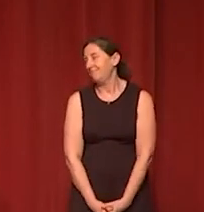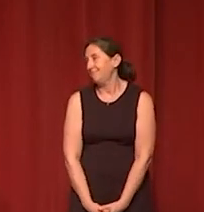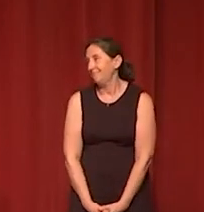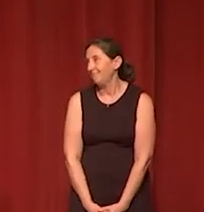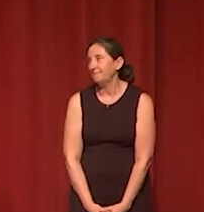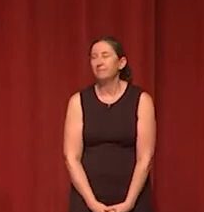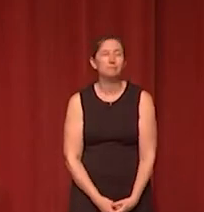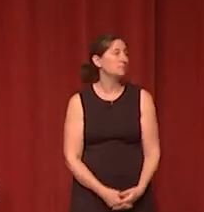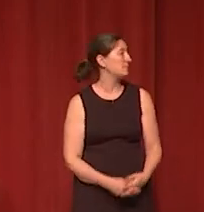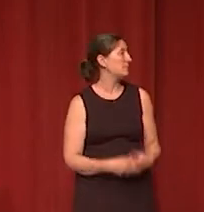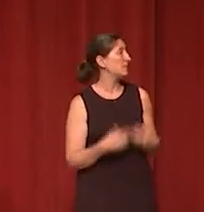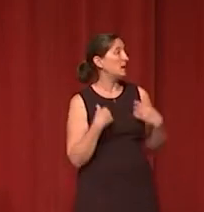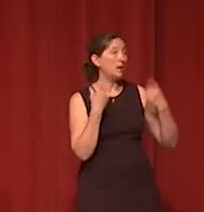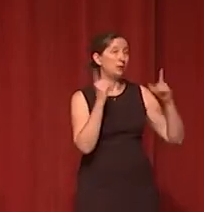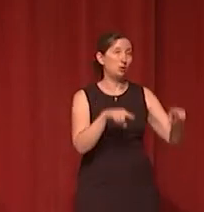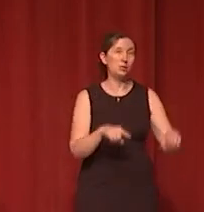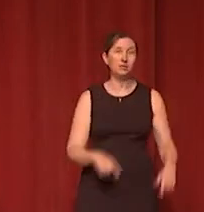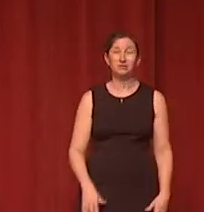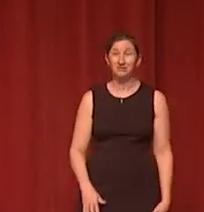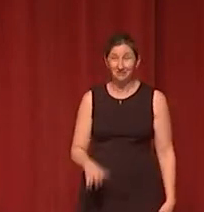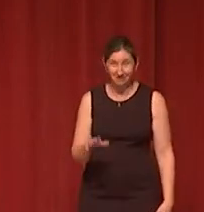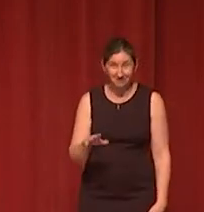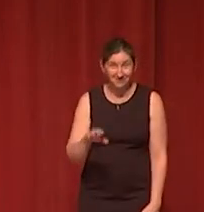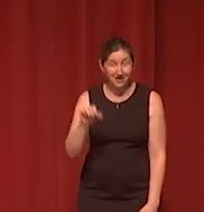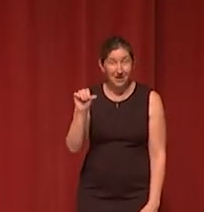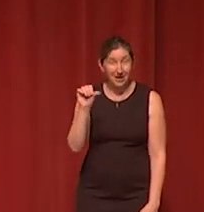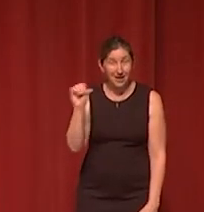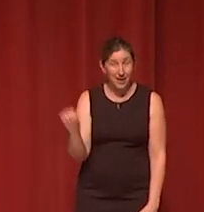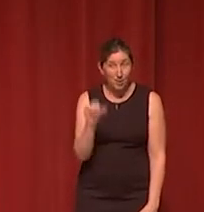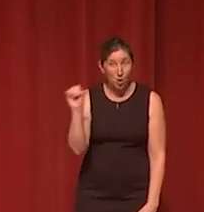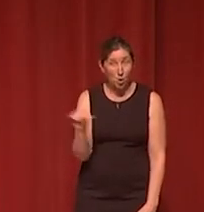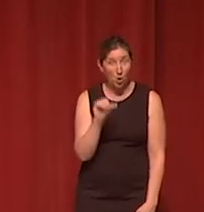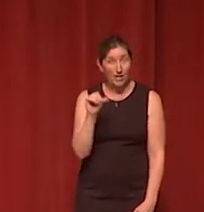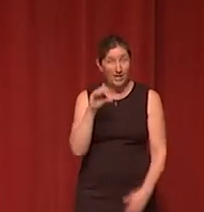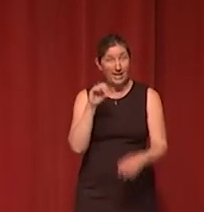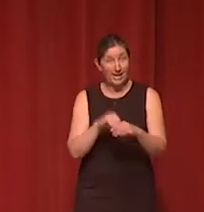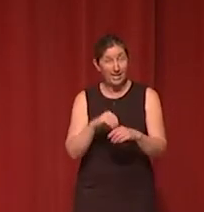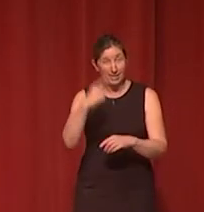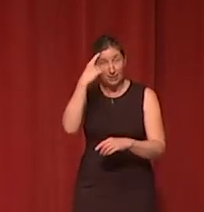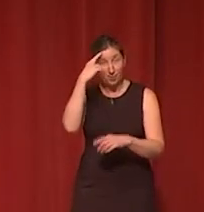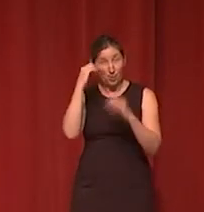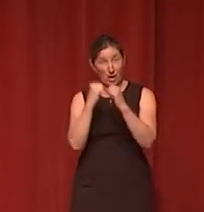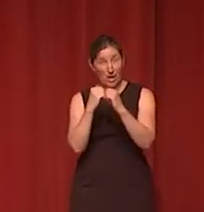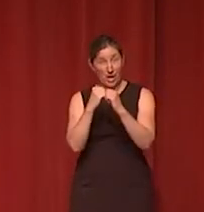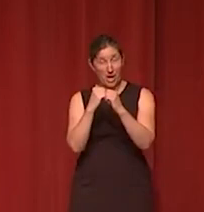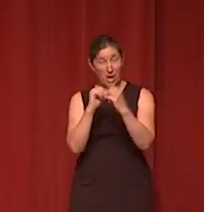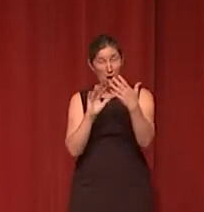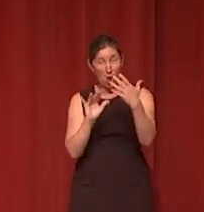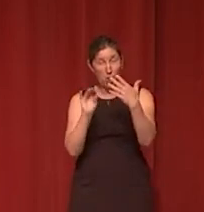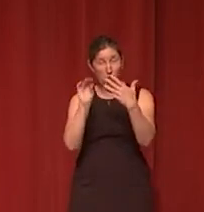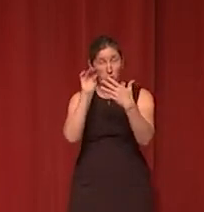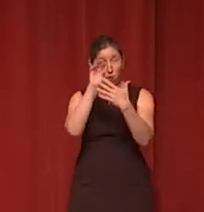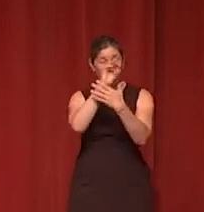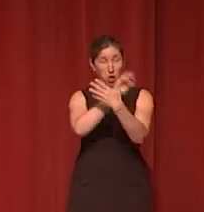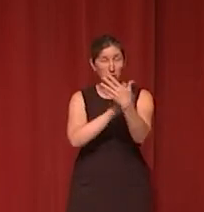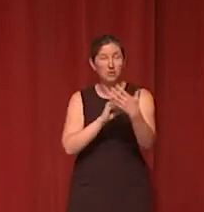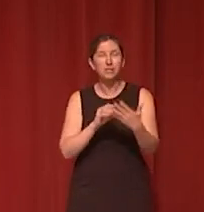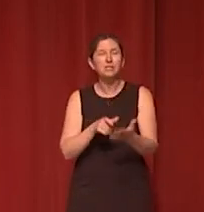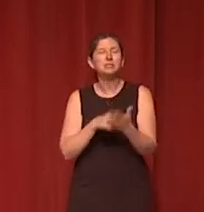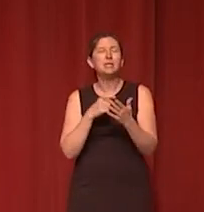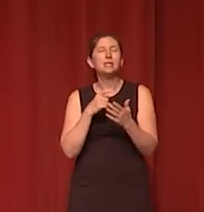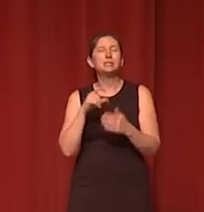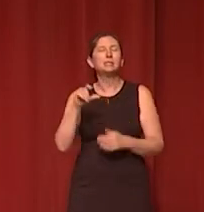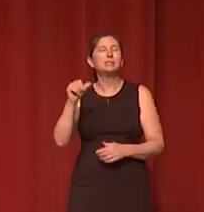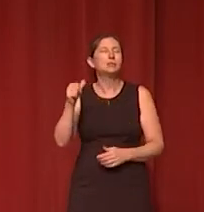You know, it takes decades for that amyloid to build up in our brain. So by the time these participants got done with the study,